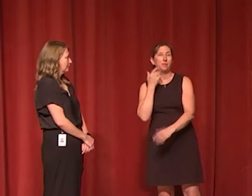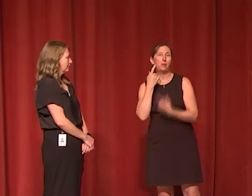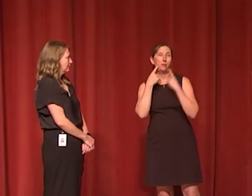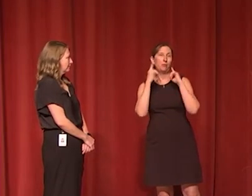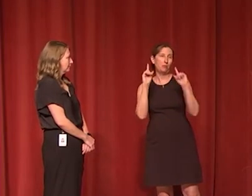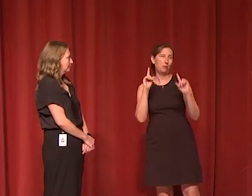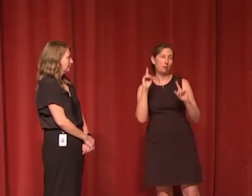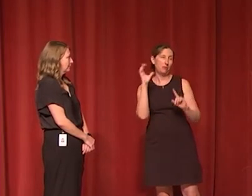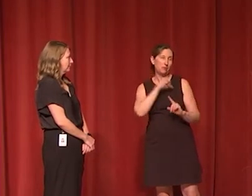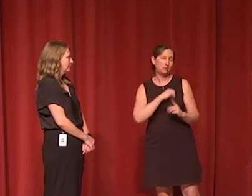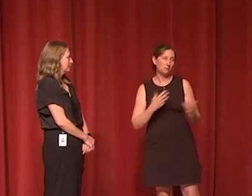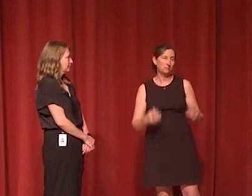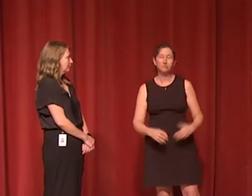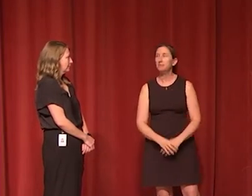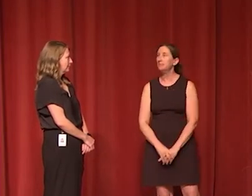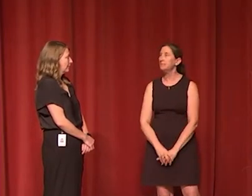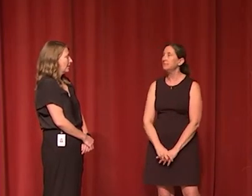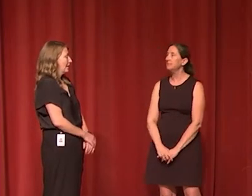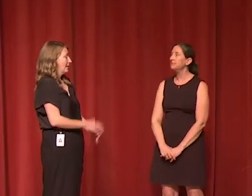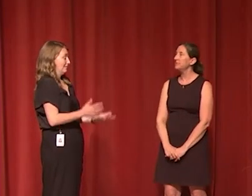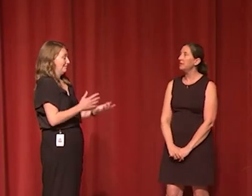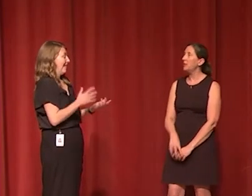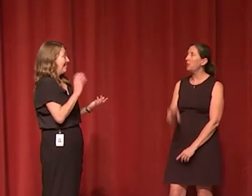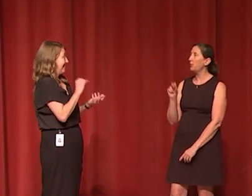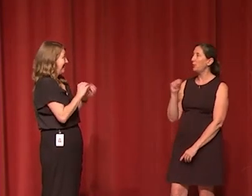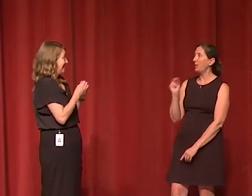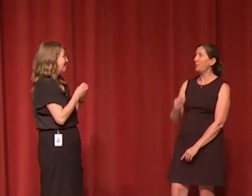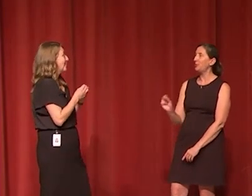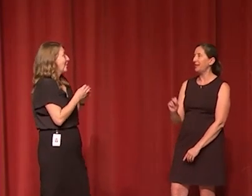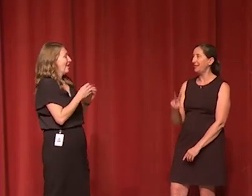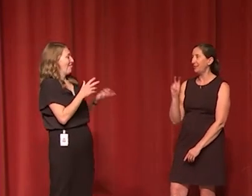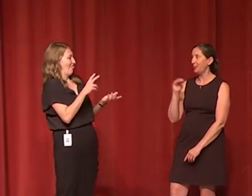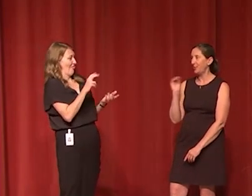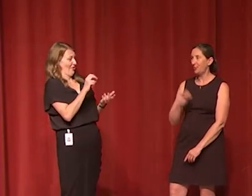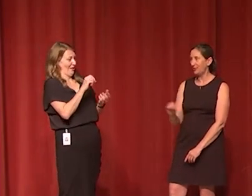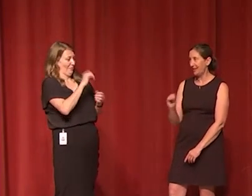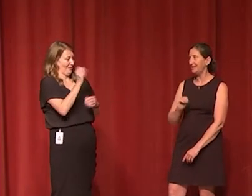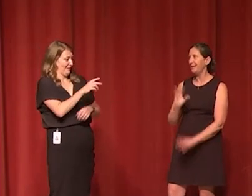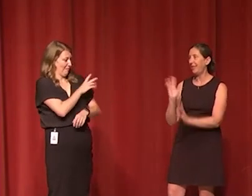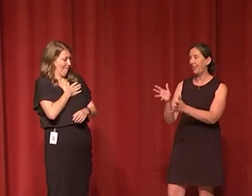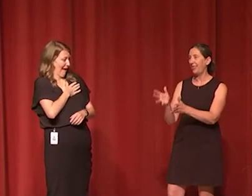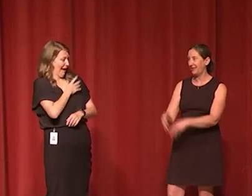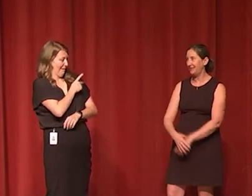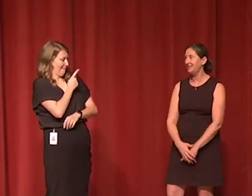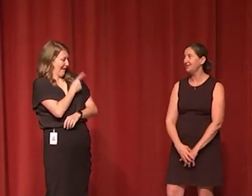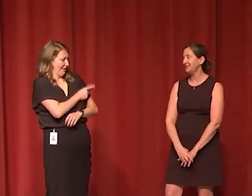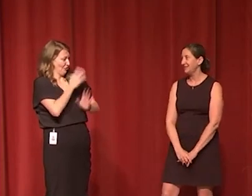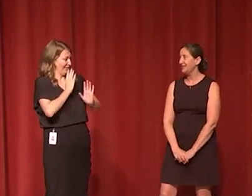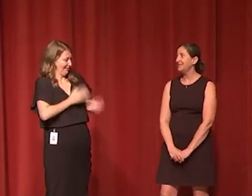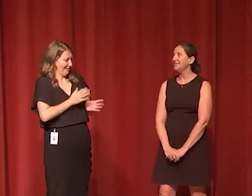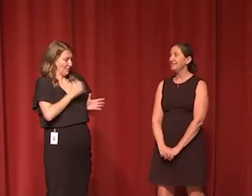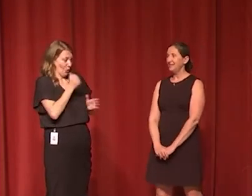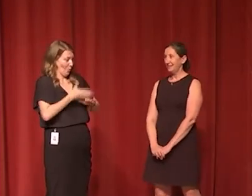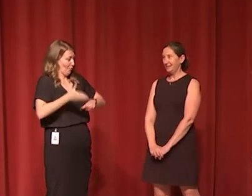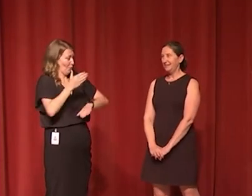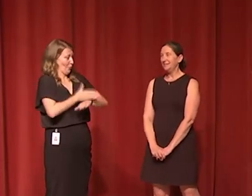why 30% of my patients don't get better. I just need to go pick up their medication. Thank you for that. That's a great